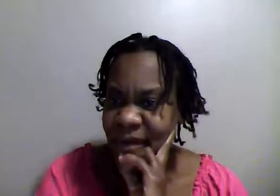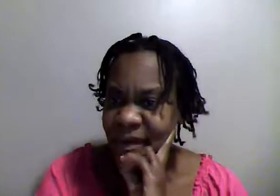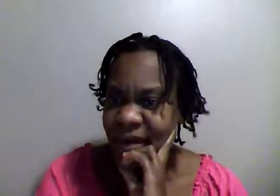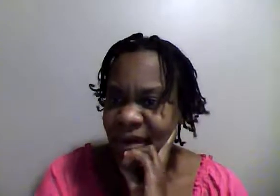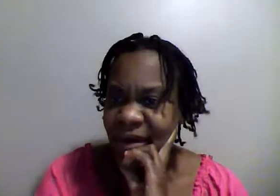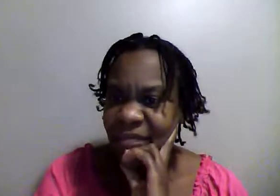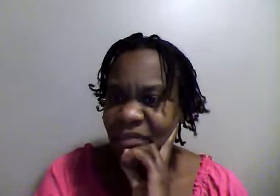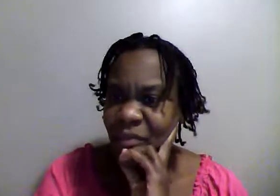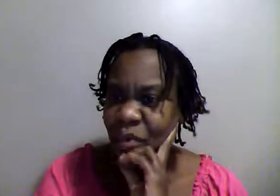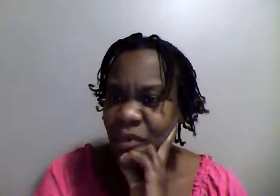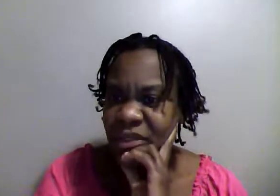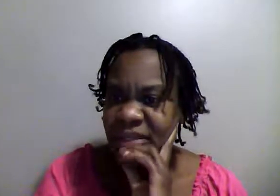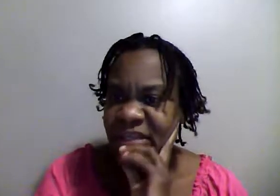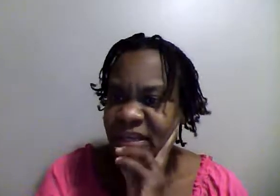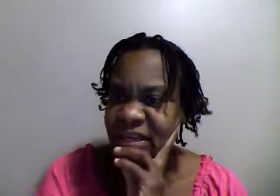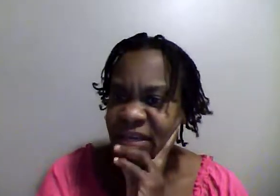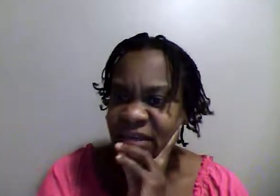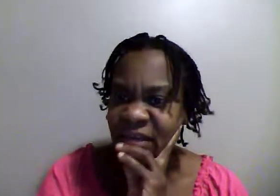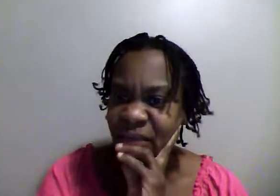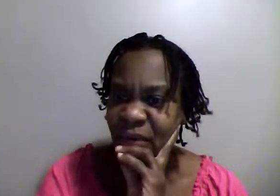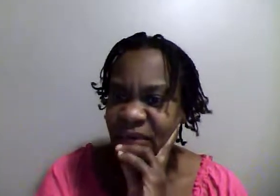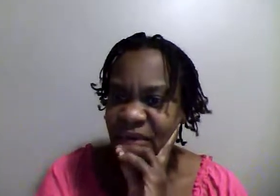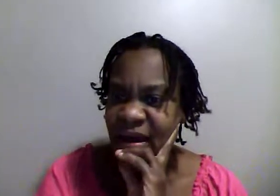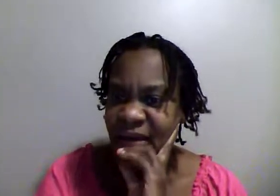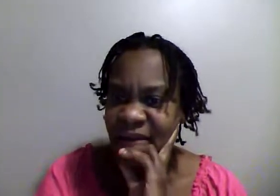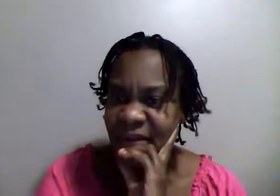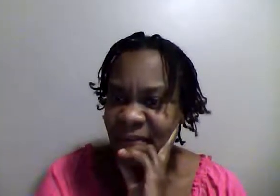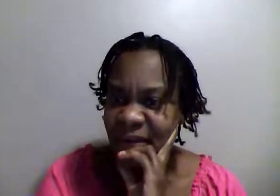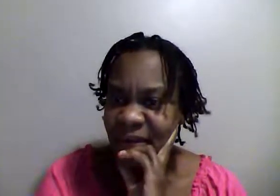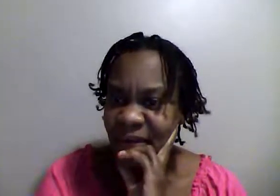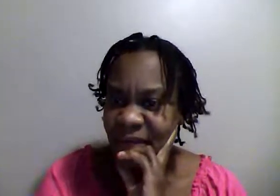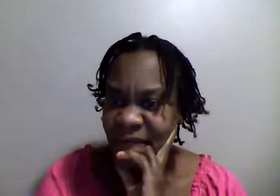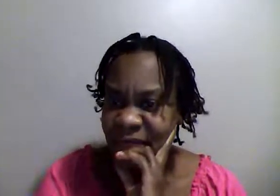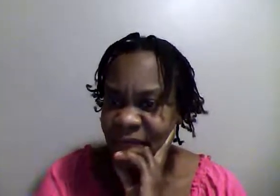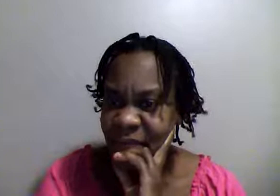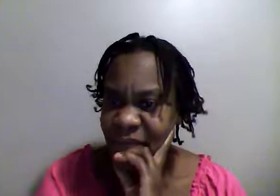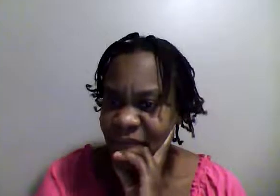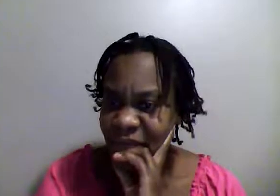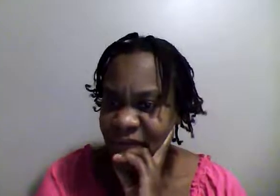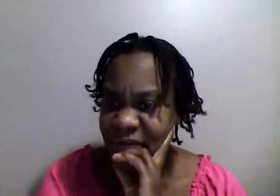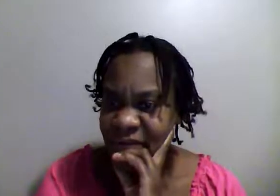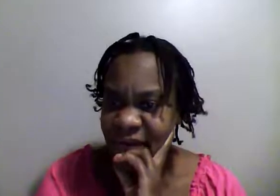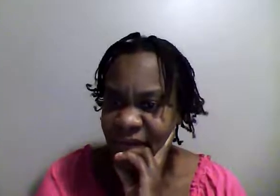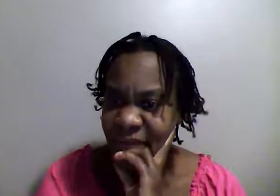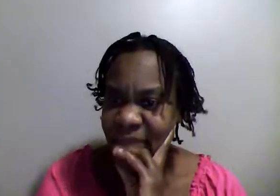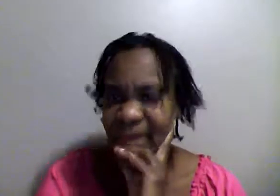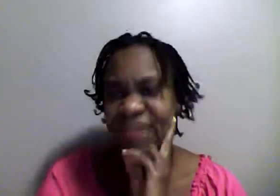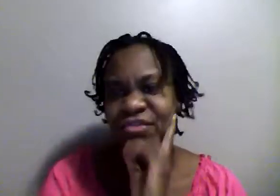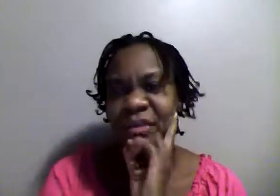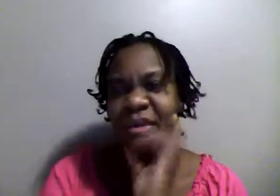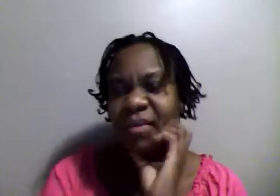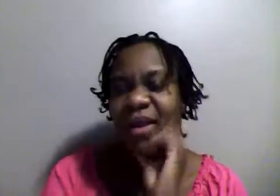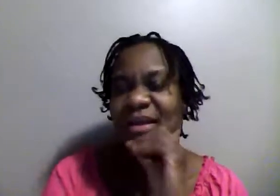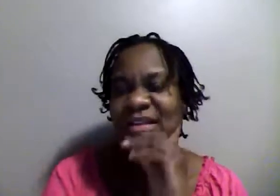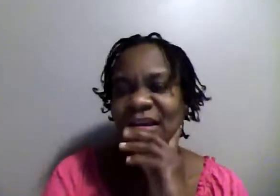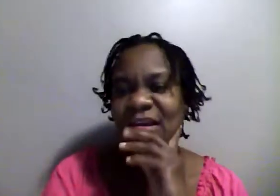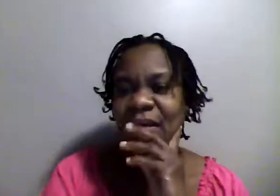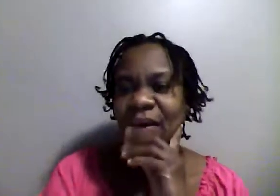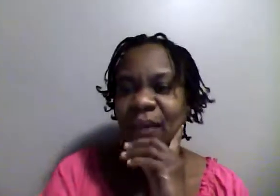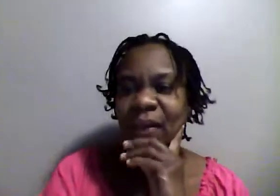I have some old CDs. I'm going to hang them in from the trees and around my strawberry plants.